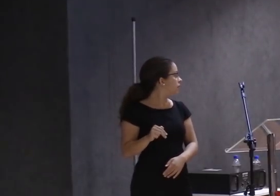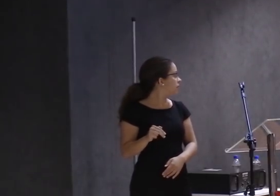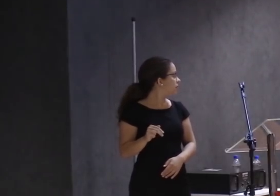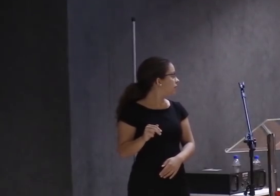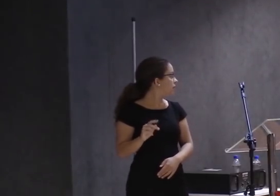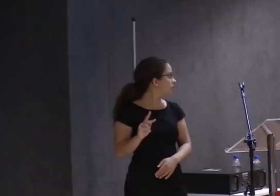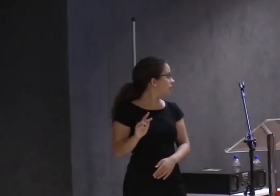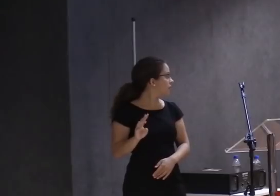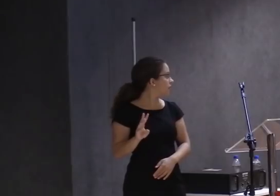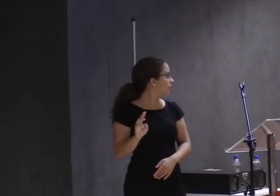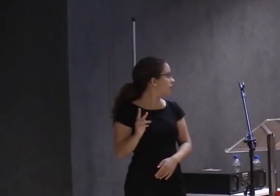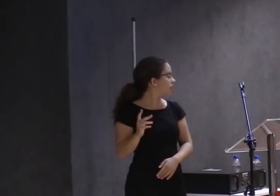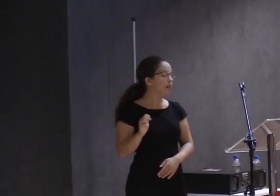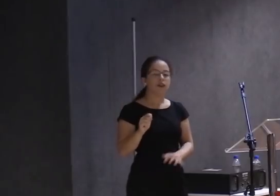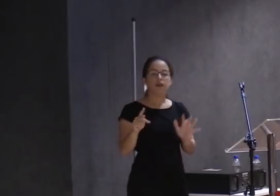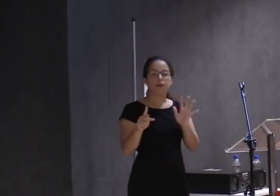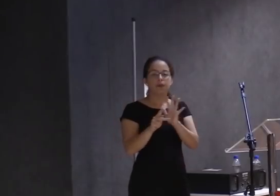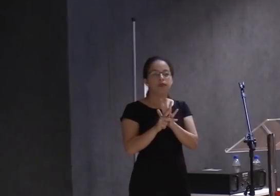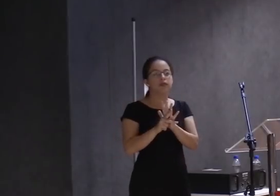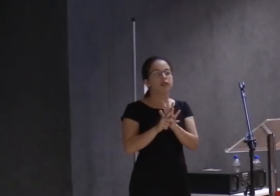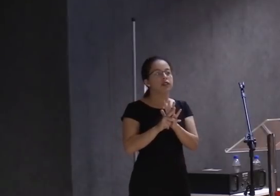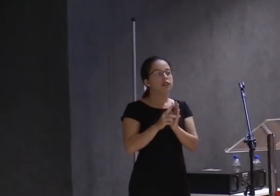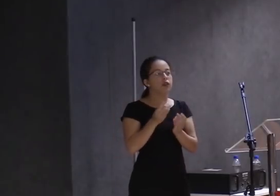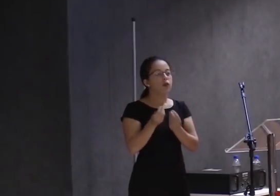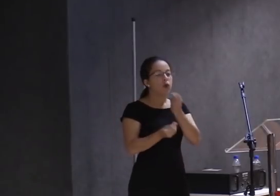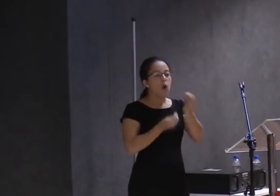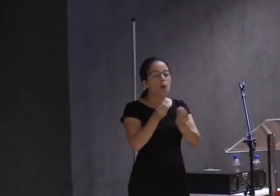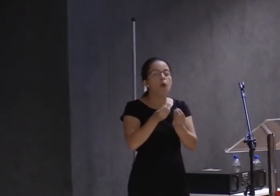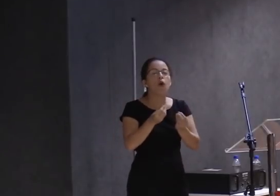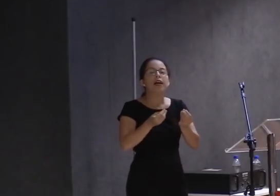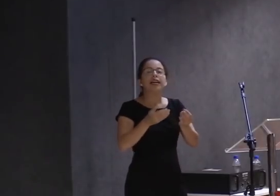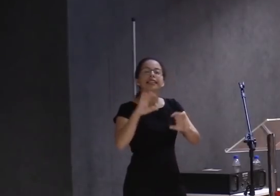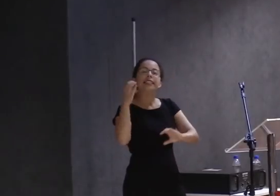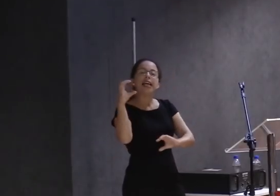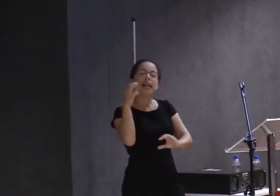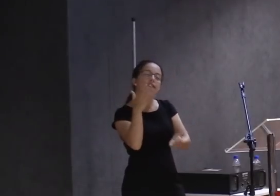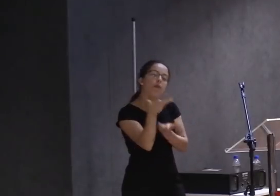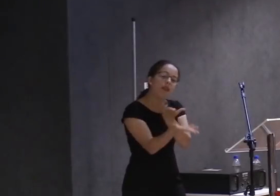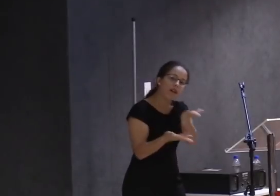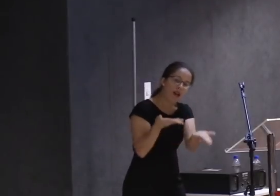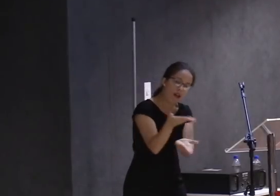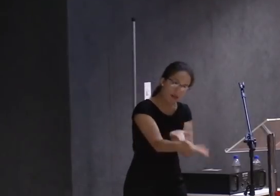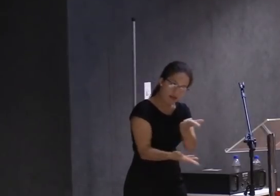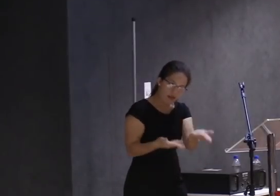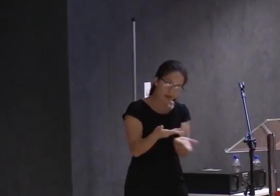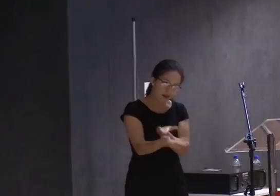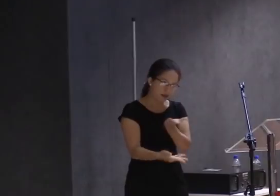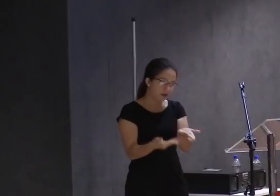Home Key University of Applied Science. And